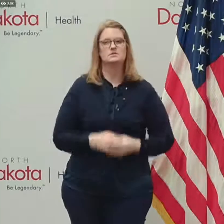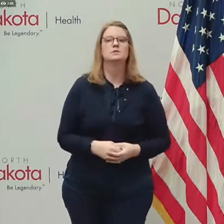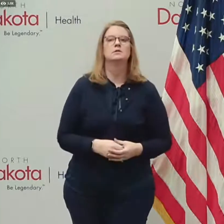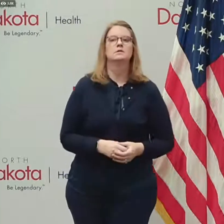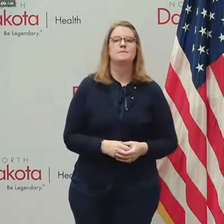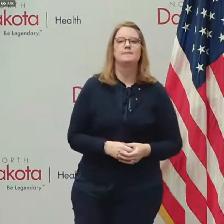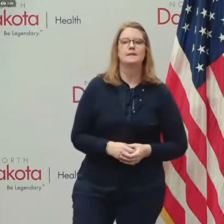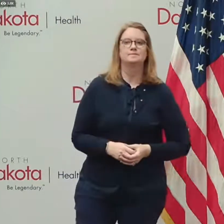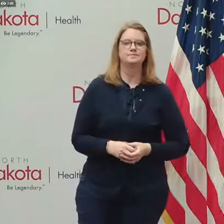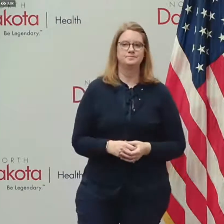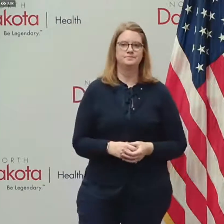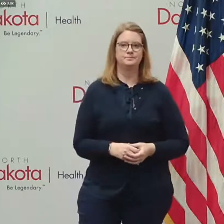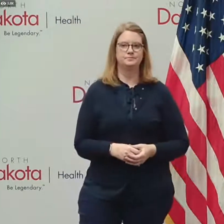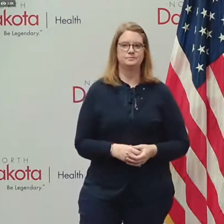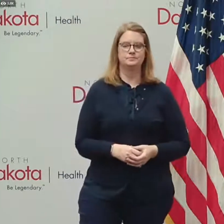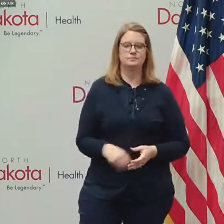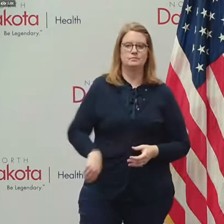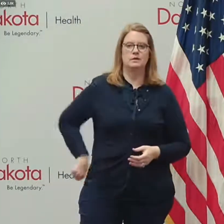distance.